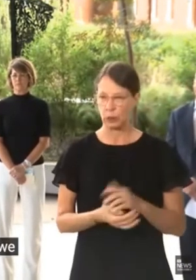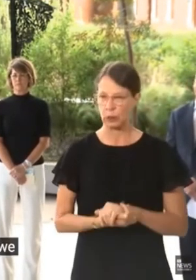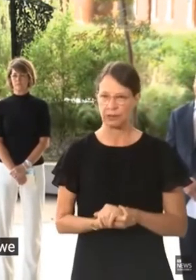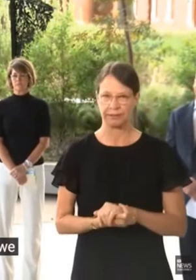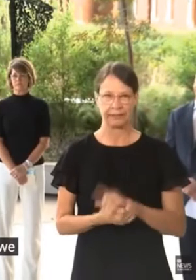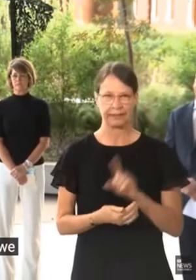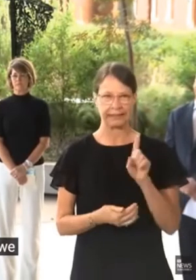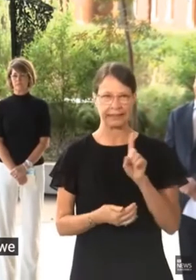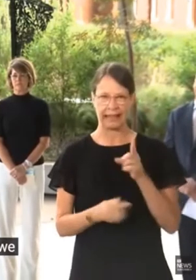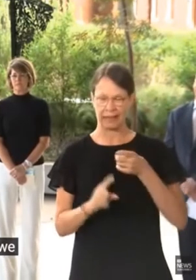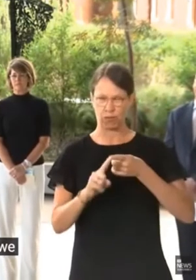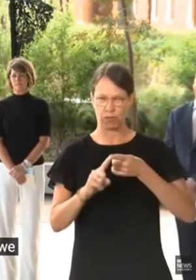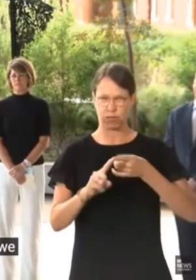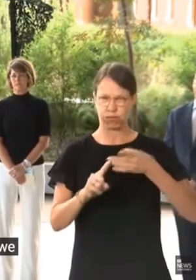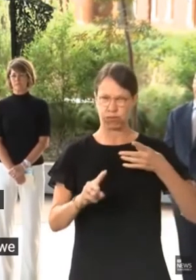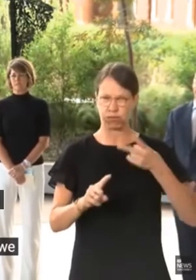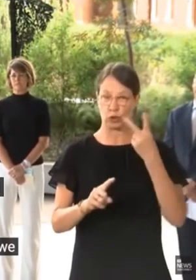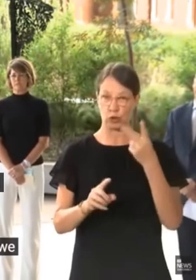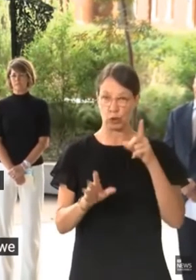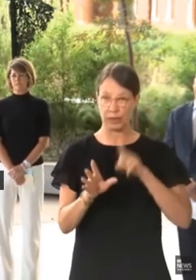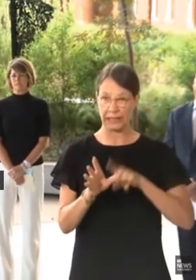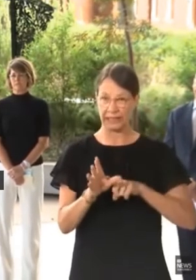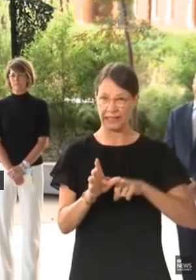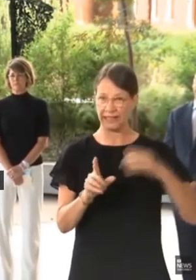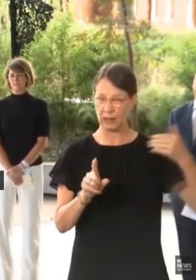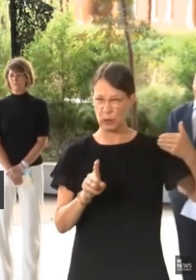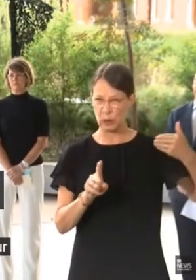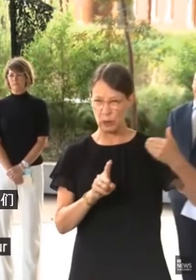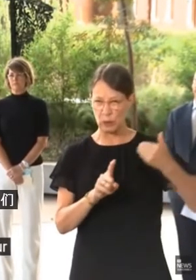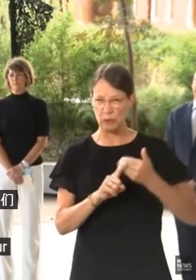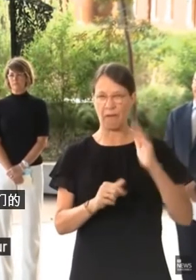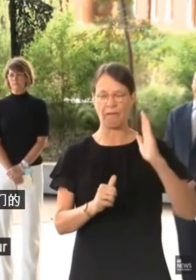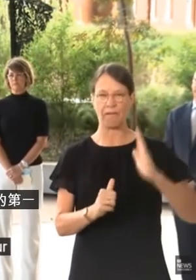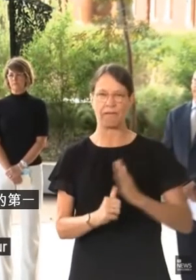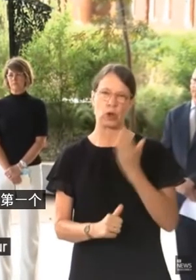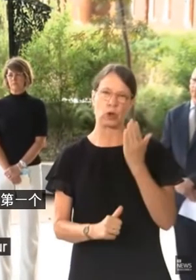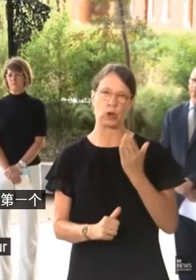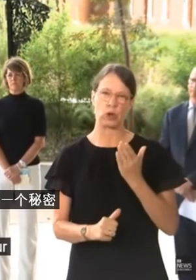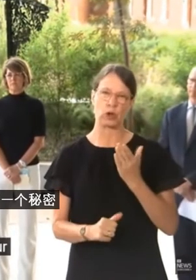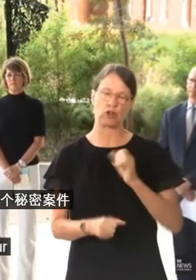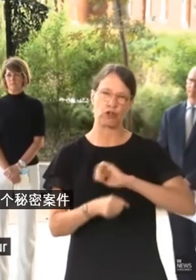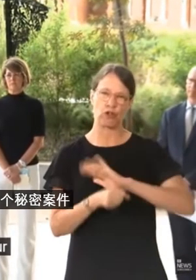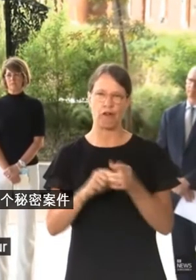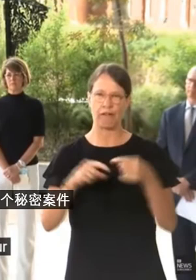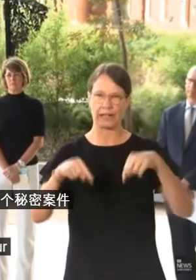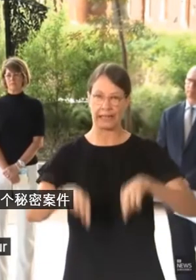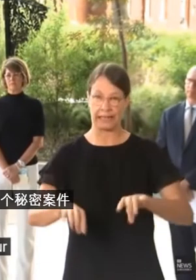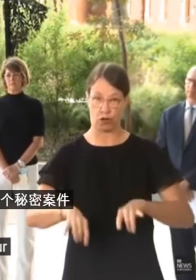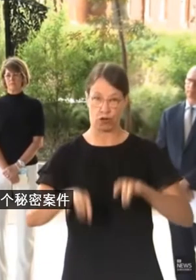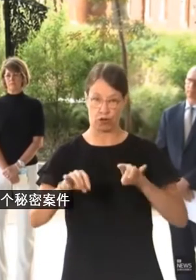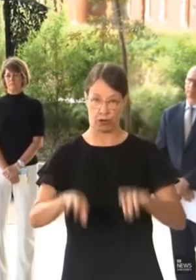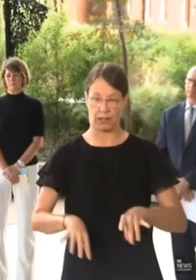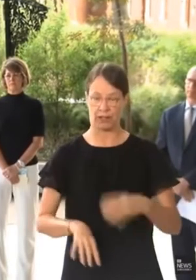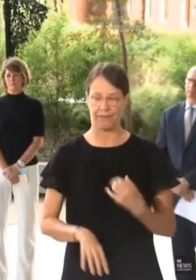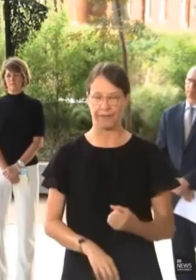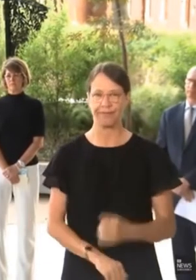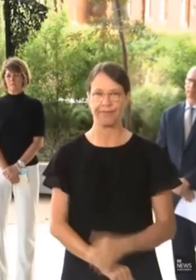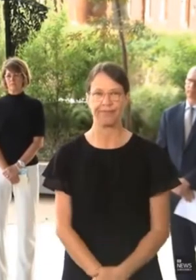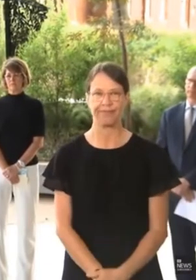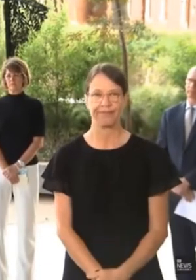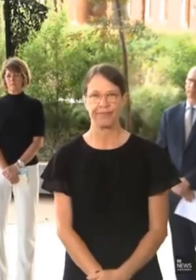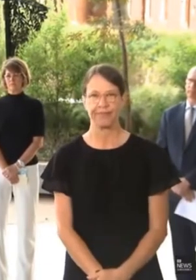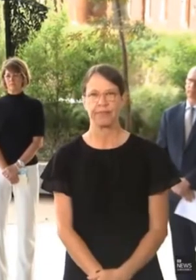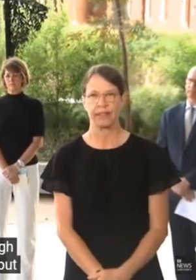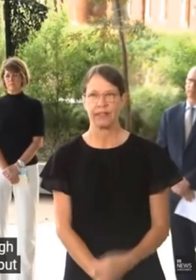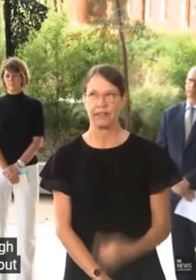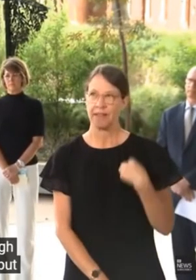is precisely 2 years since we had our first COVID cases here on our shores in Australia. And I think we've